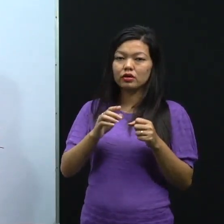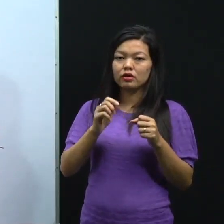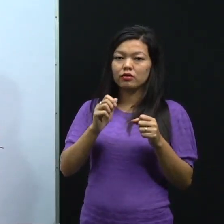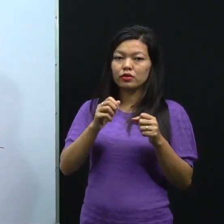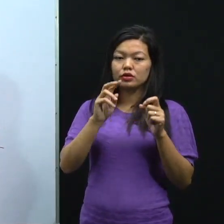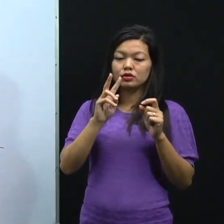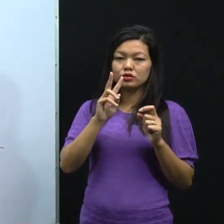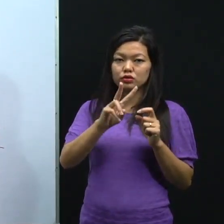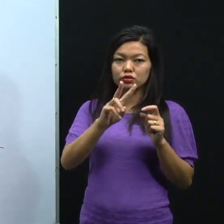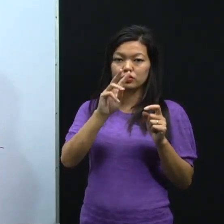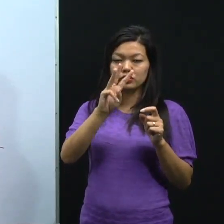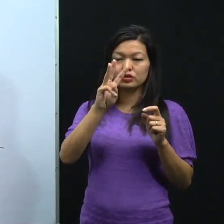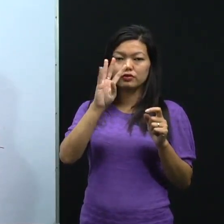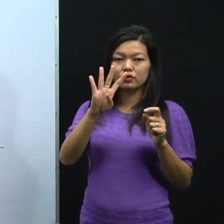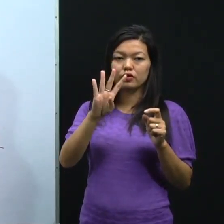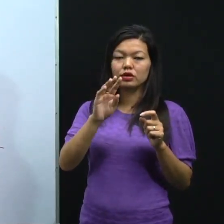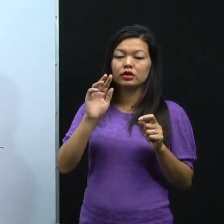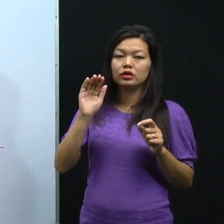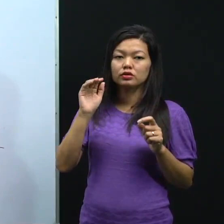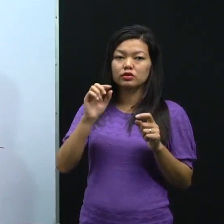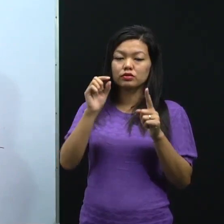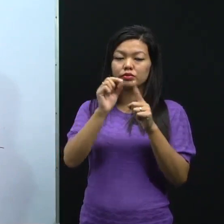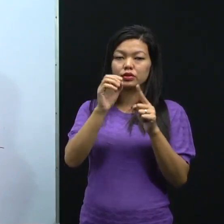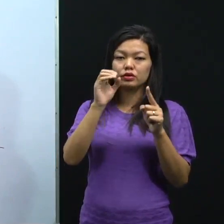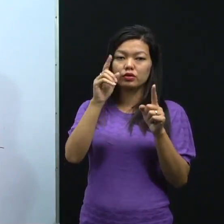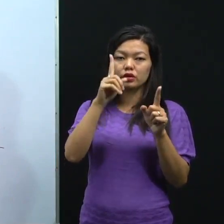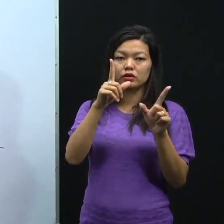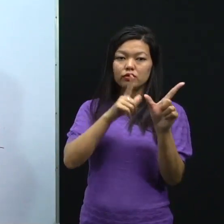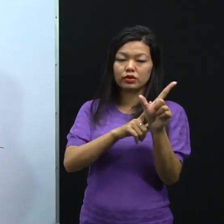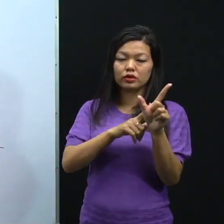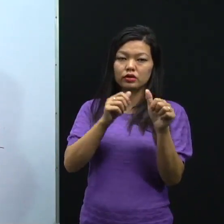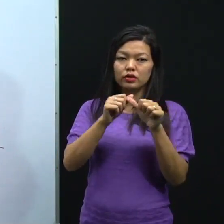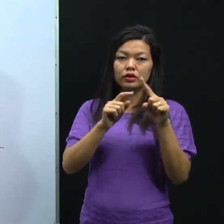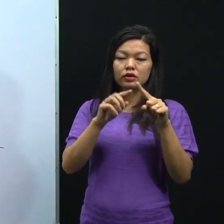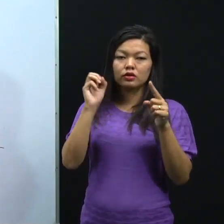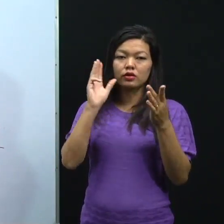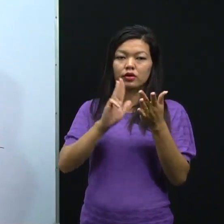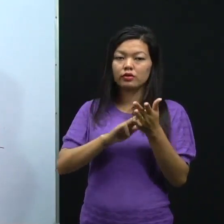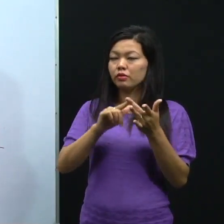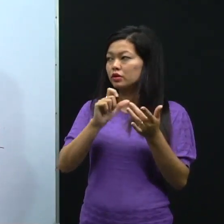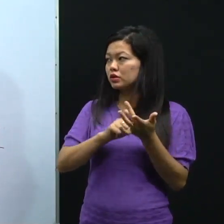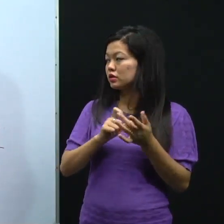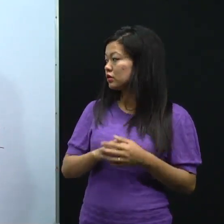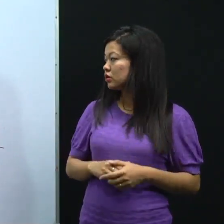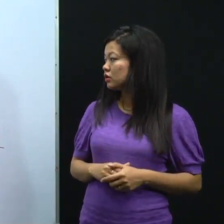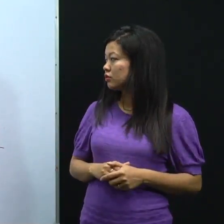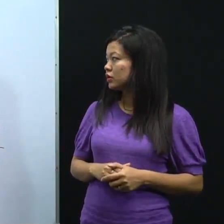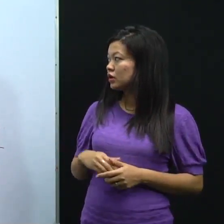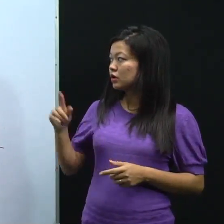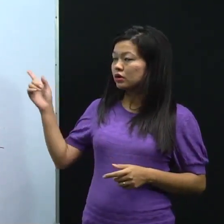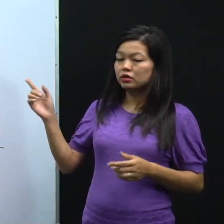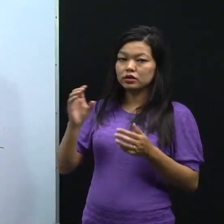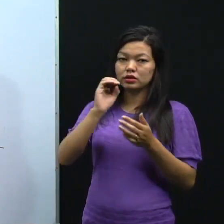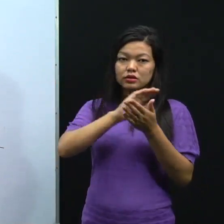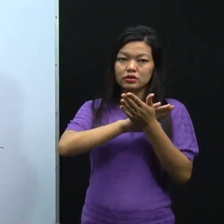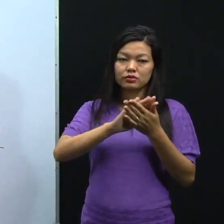students, we have completed this chapter, that is atoms and molecule, but in this chapter is very important. You